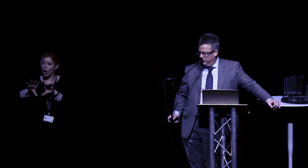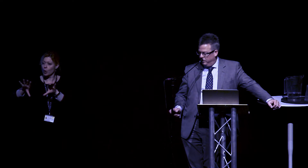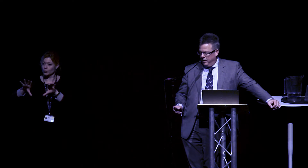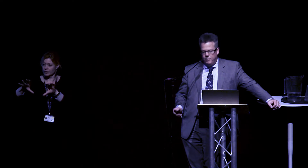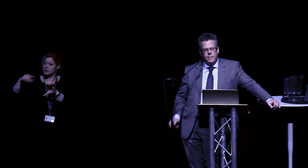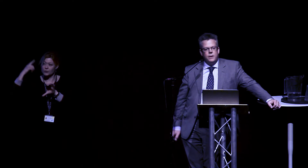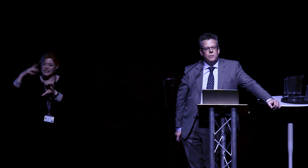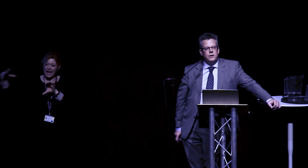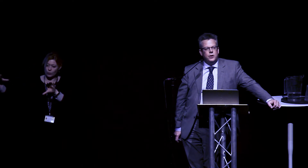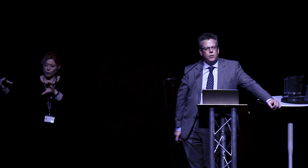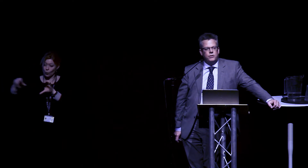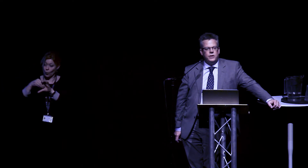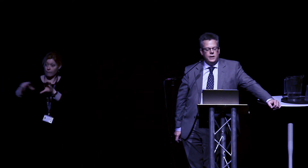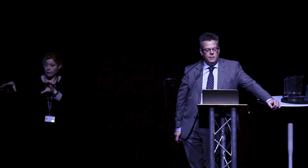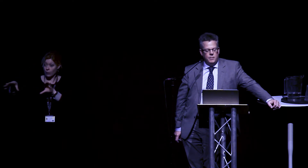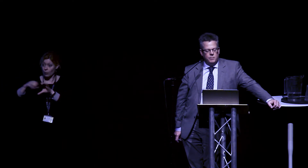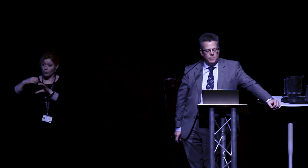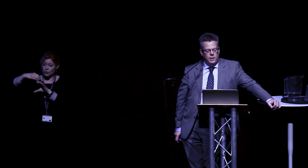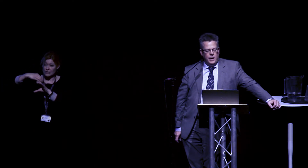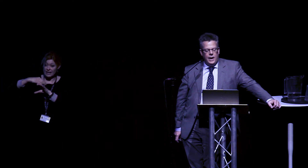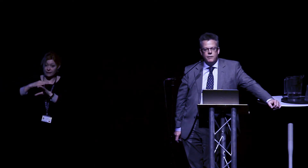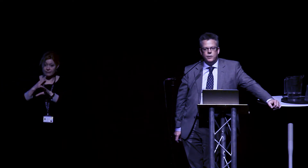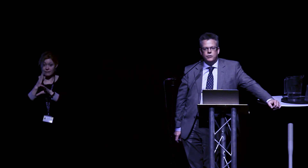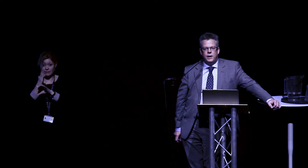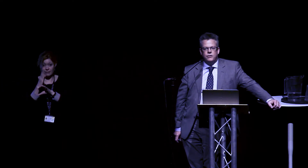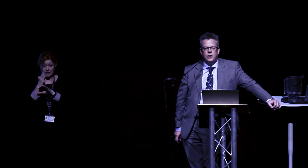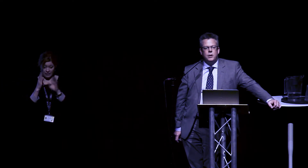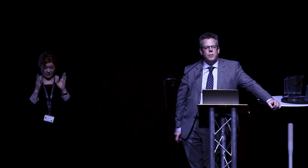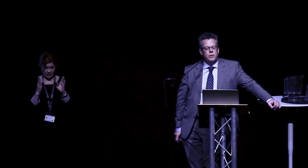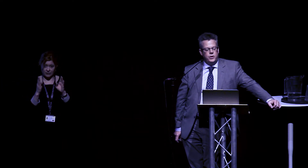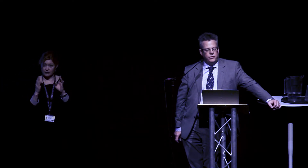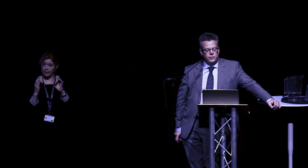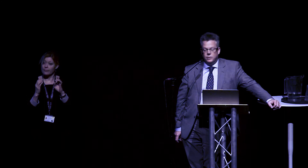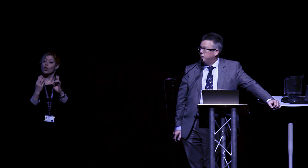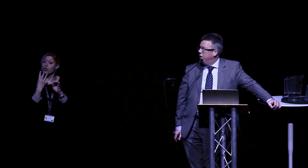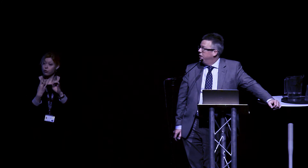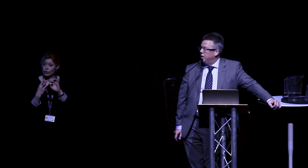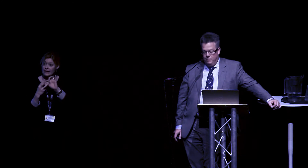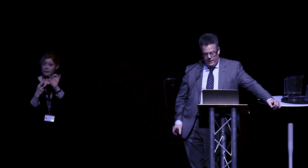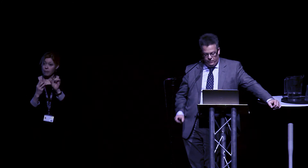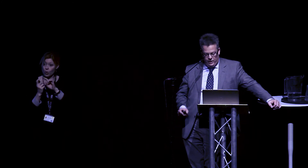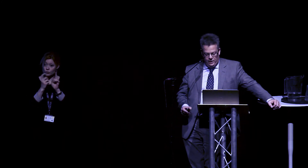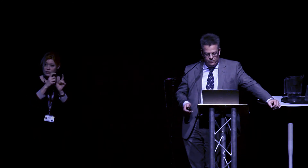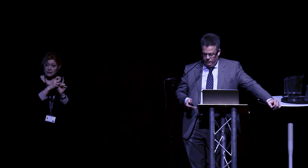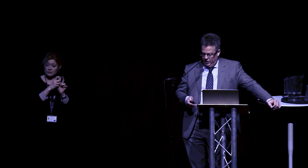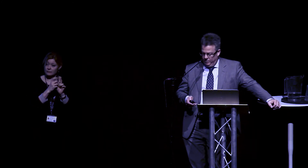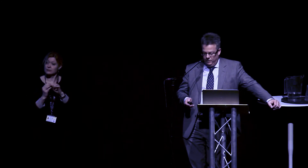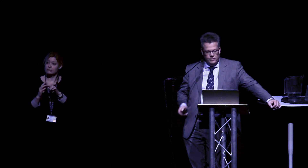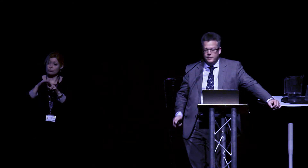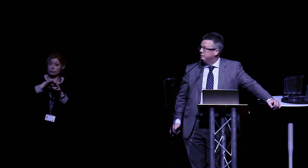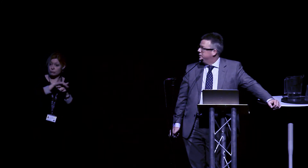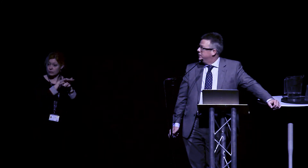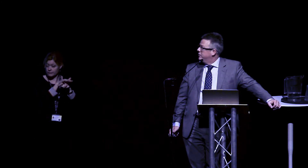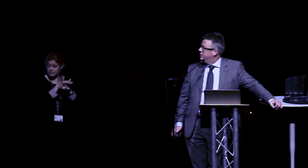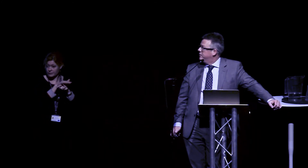transmitted across the air-filled space by three ossicles, the malleus, incus, and